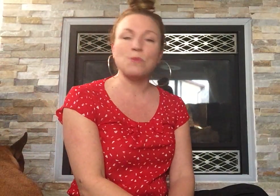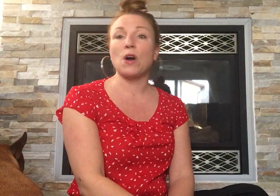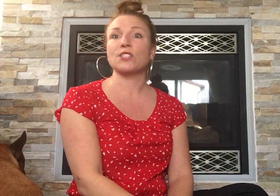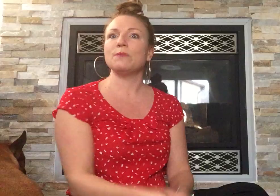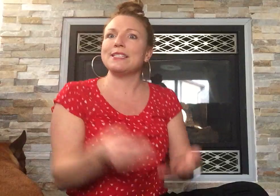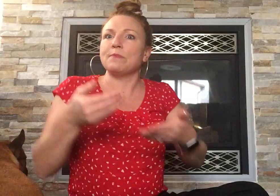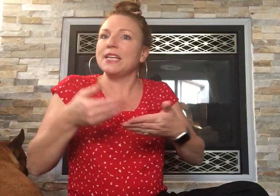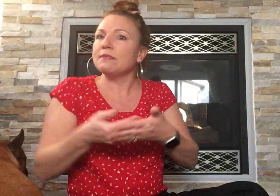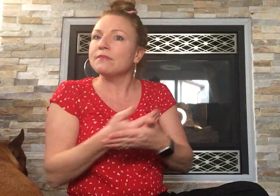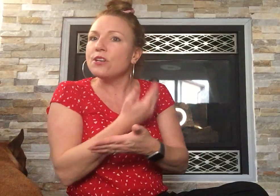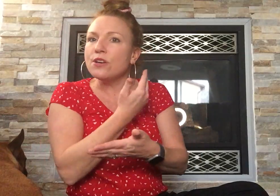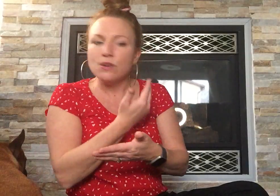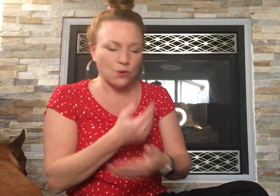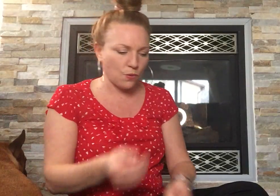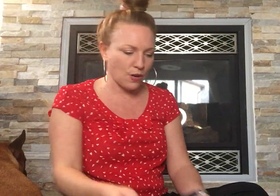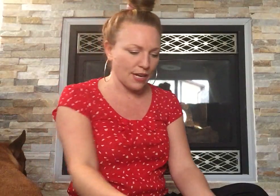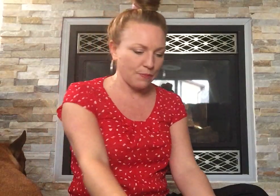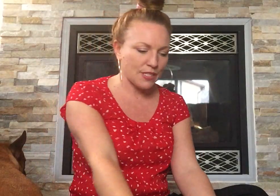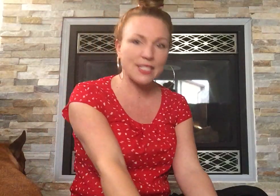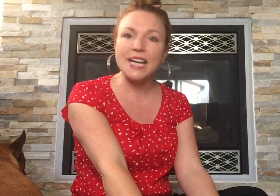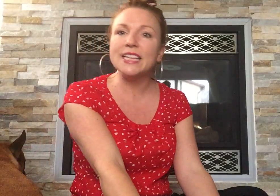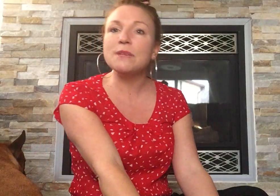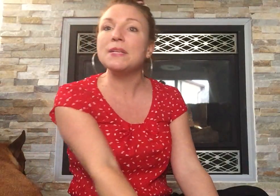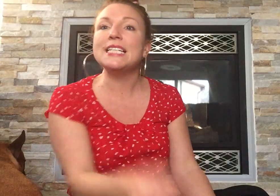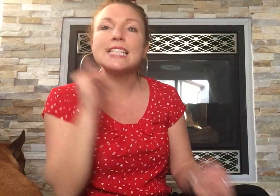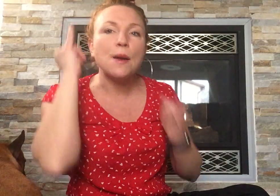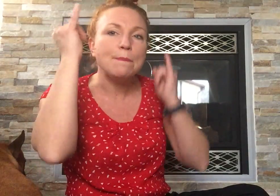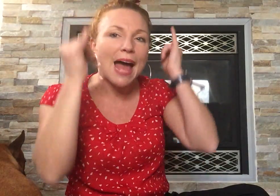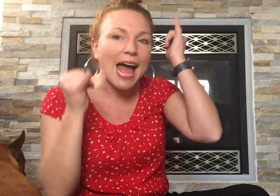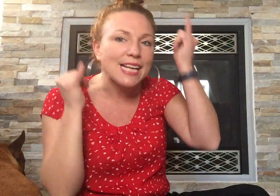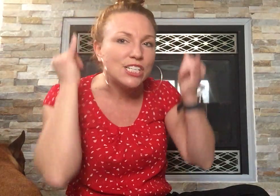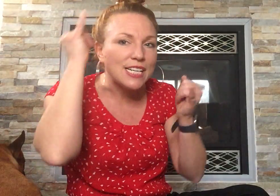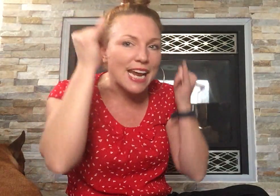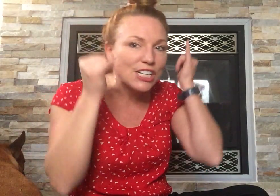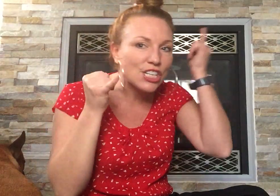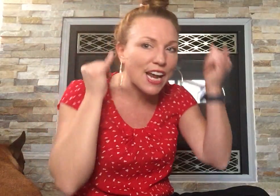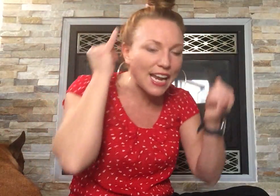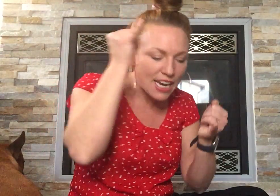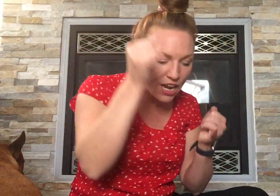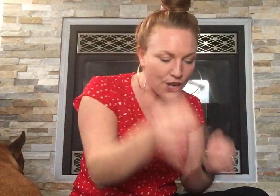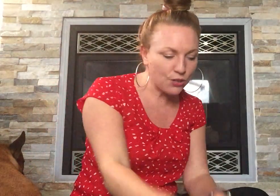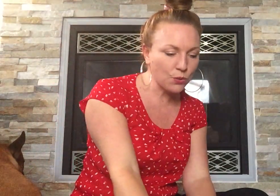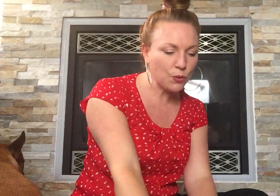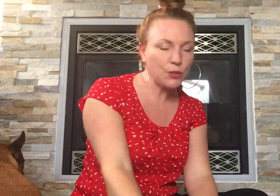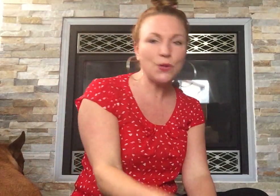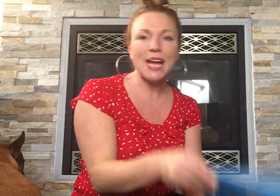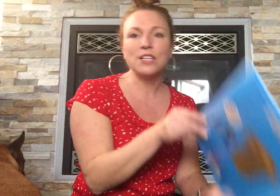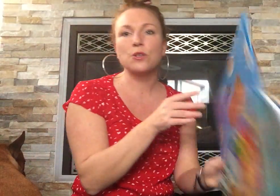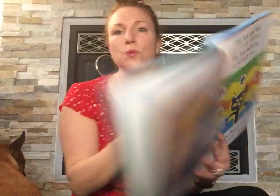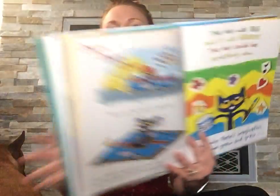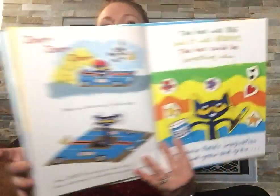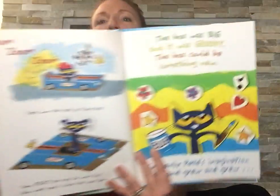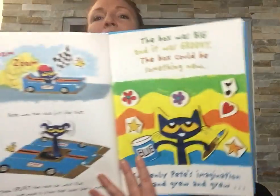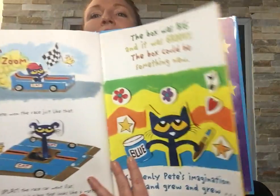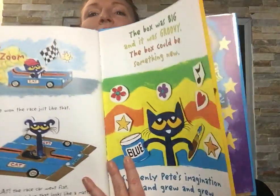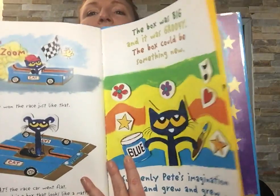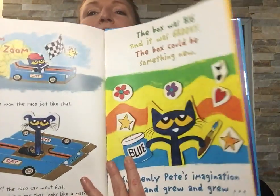box could be something new. Suddenly, Pete's imagination grew and grew